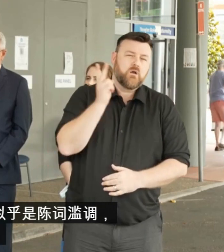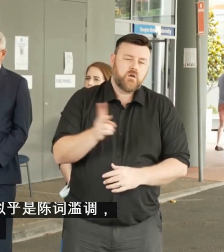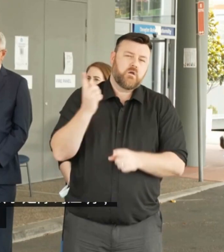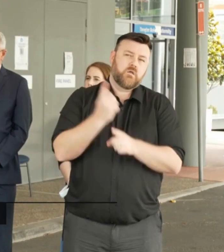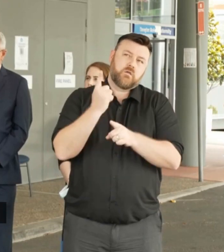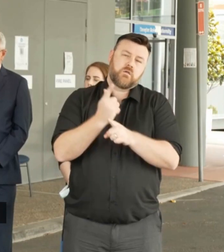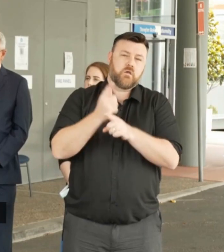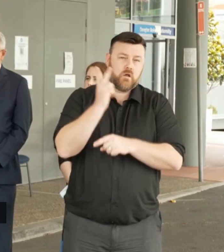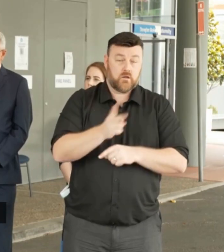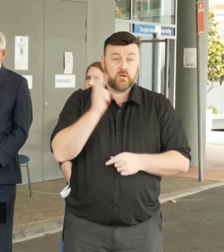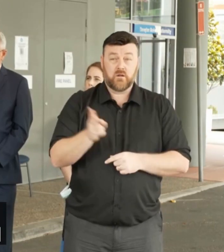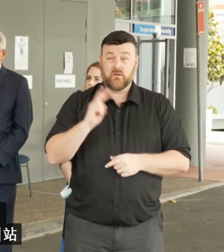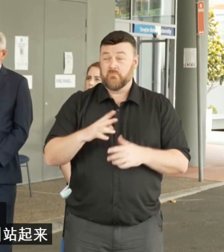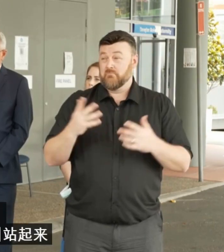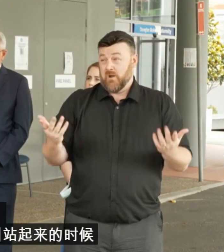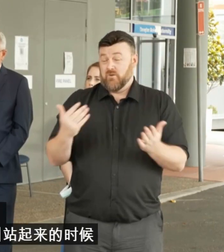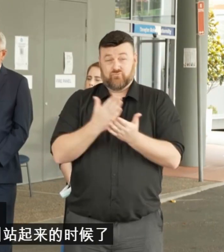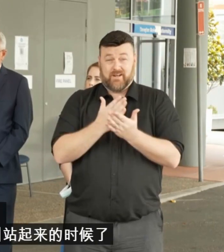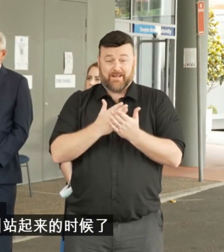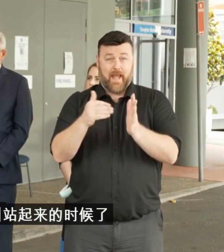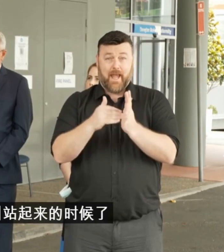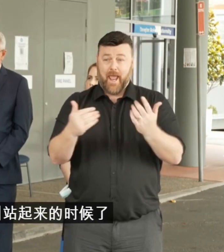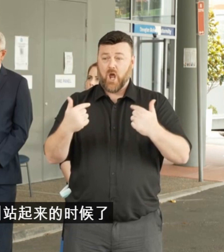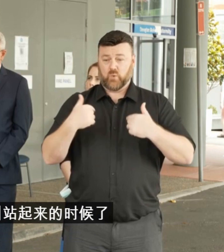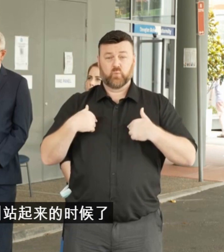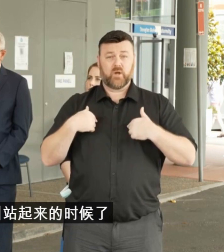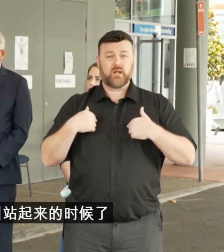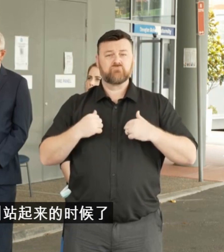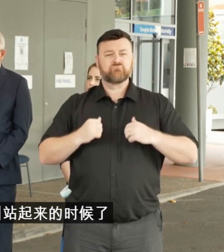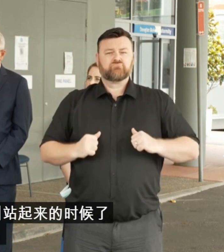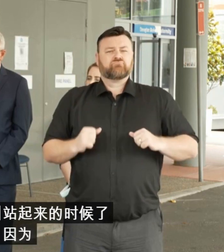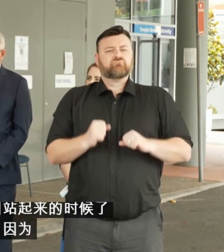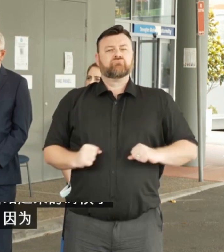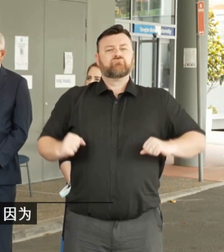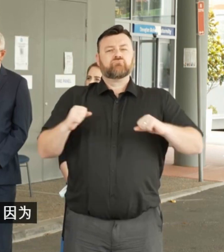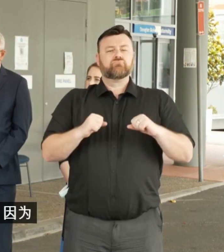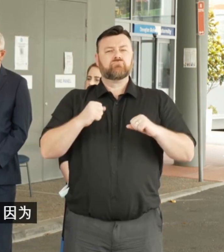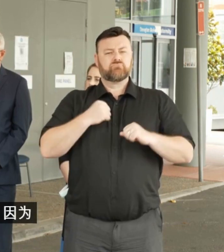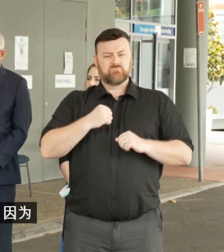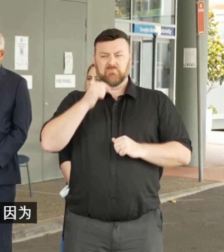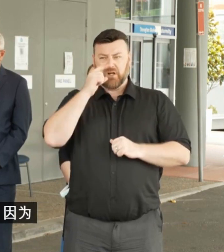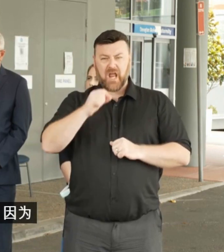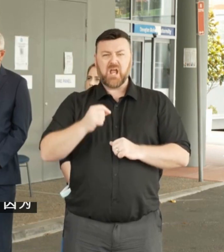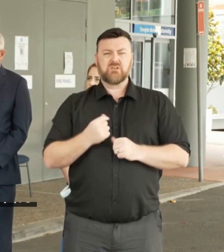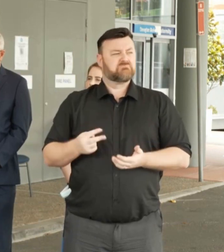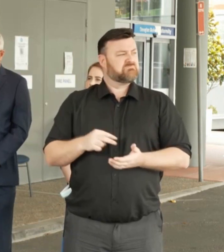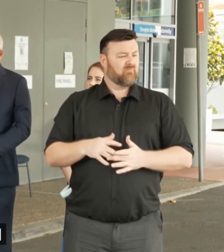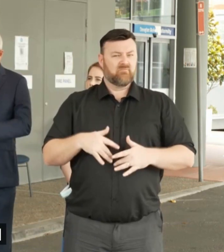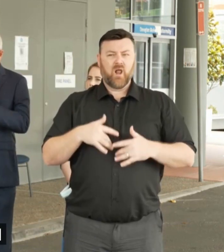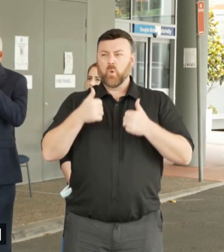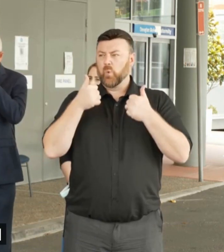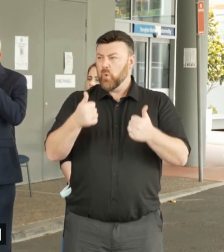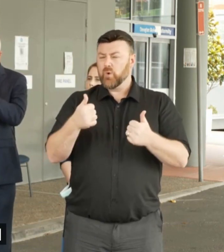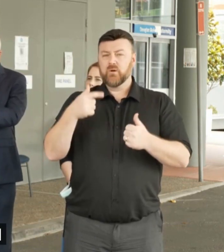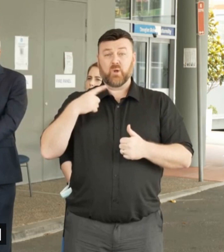times. But now is our time as a state to stand tall. And we can do that because of the efforts and sacrifices that people have made around the